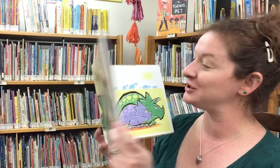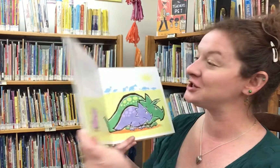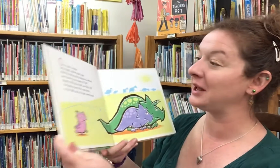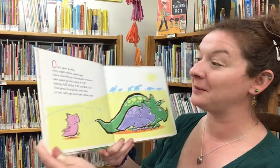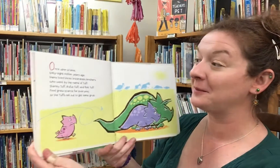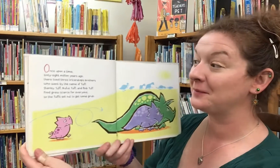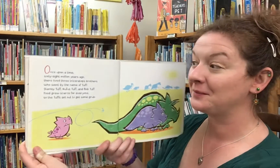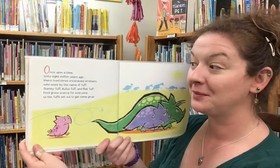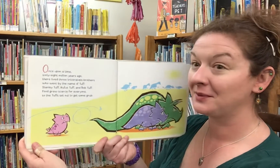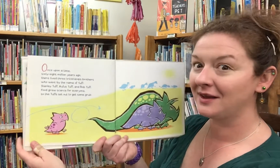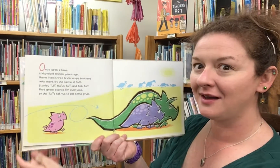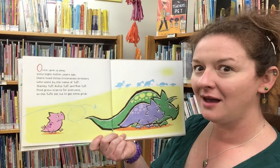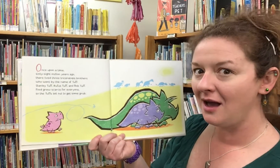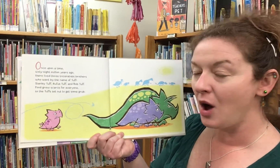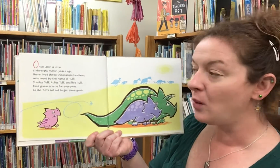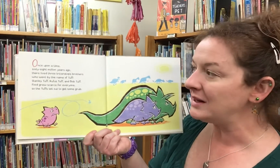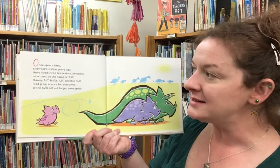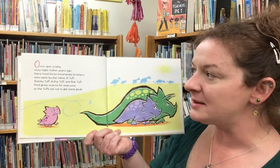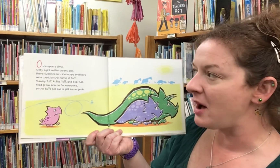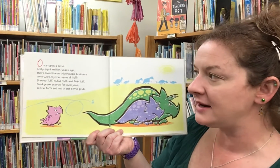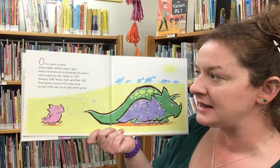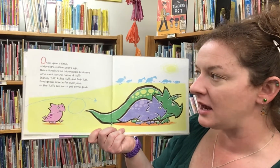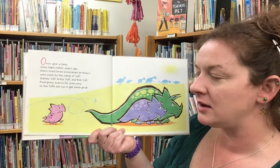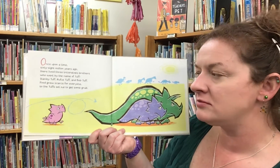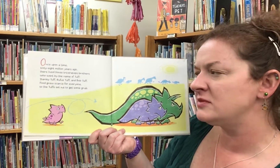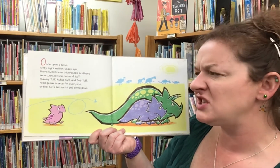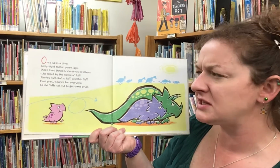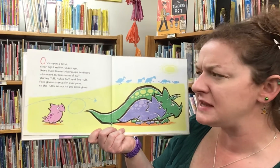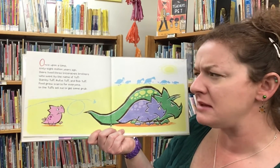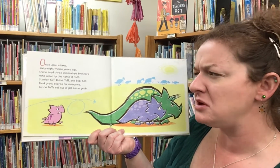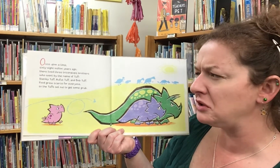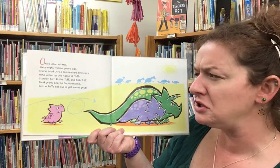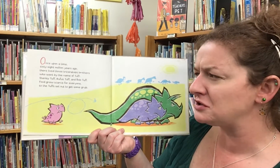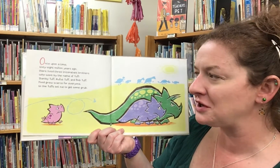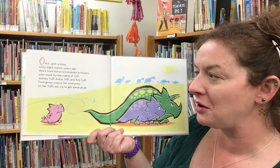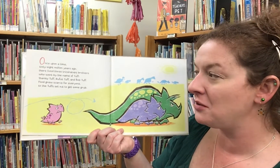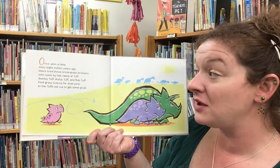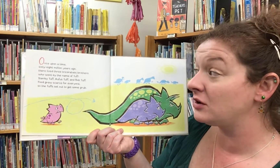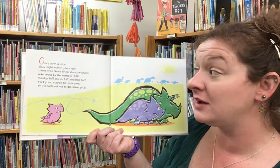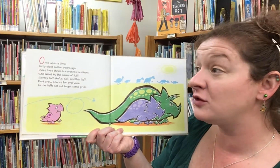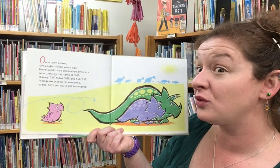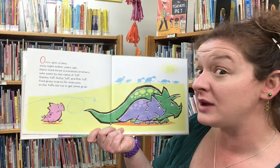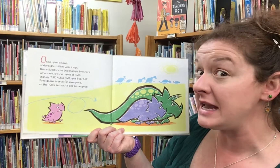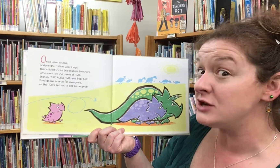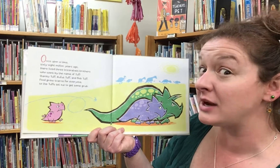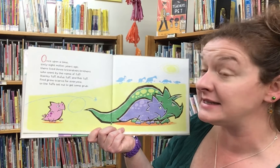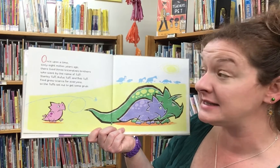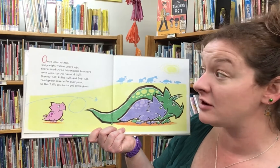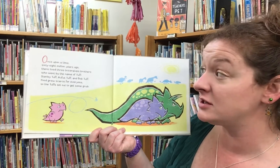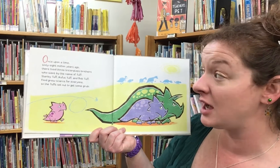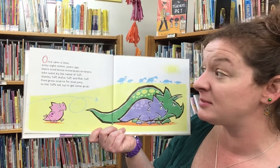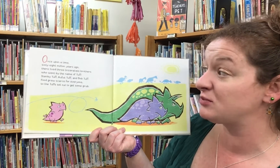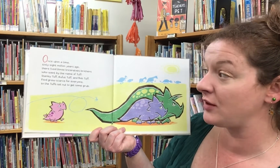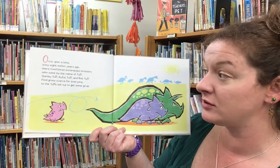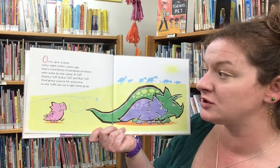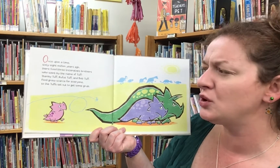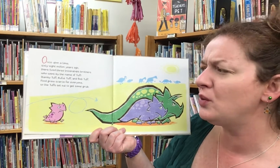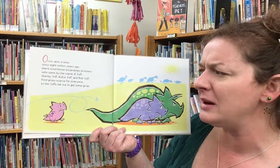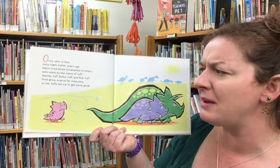Publishing. Once upon a time, 68 million years ago, there lived three Triceratops brothers who went by the